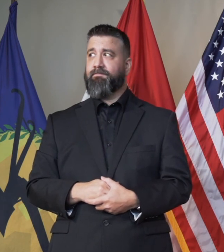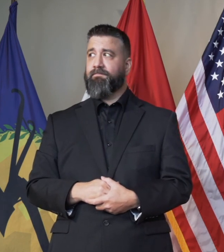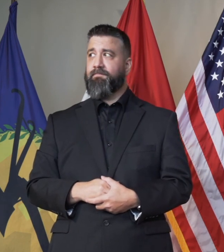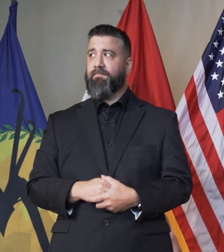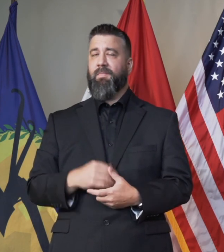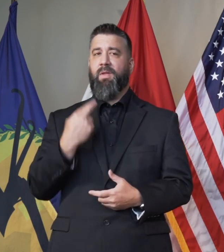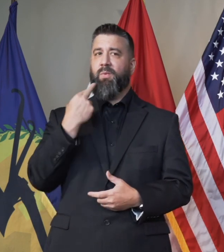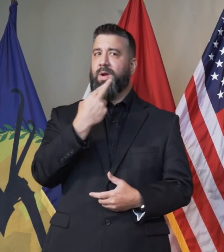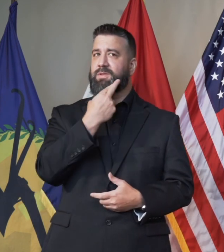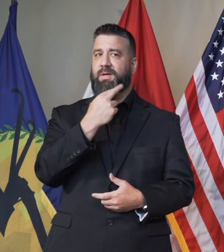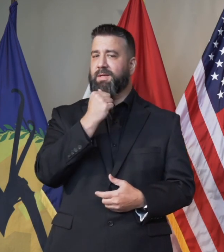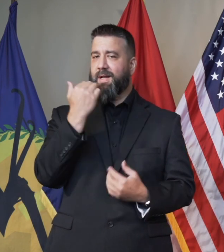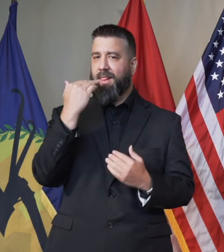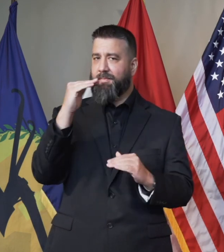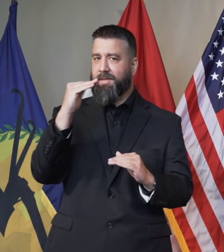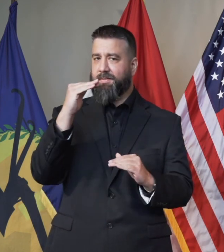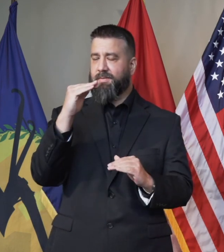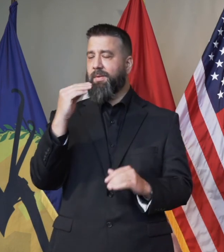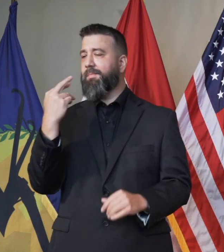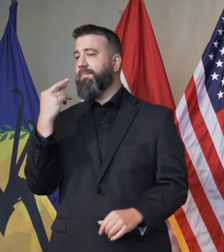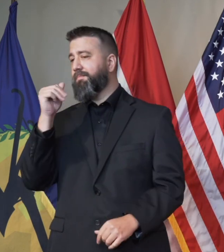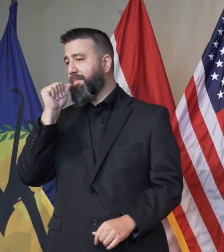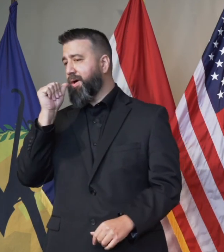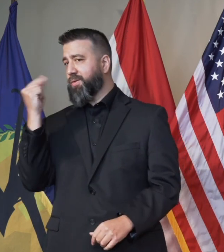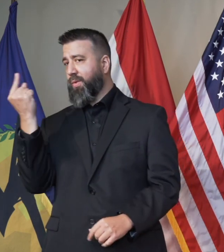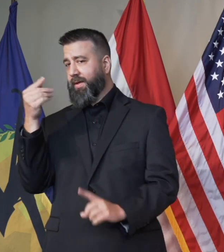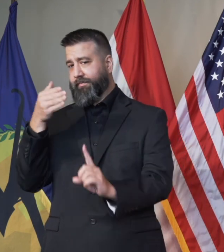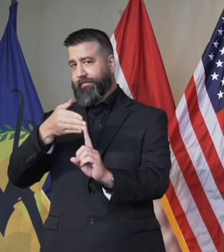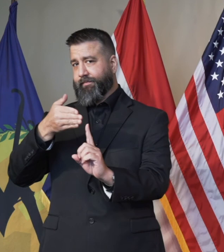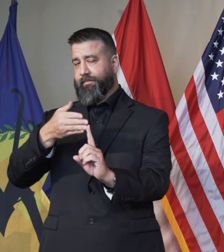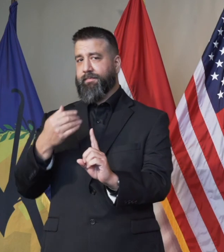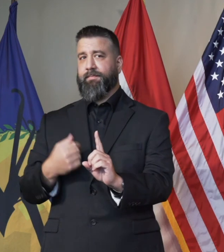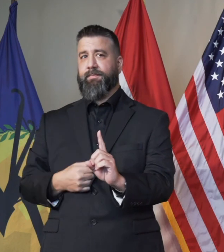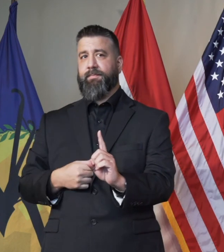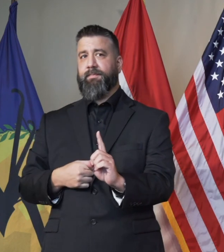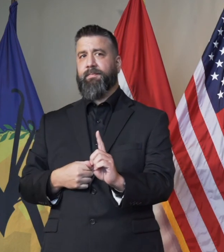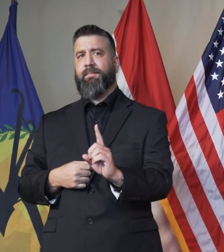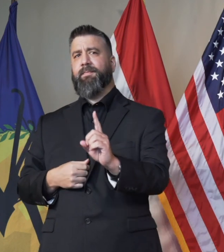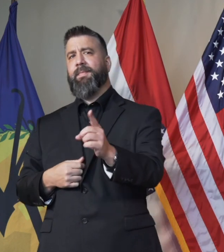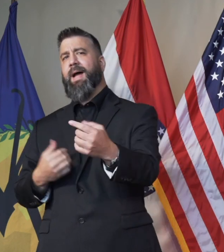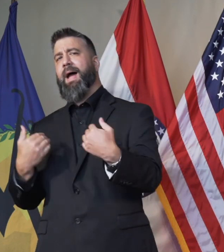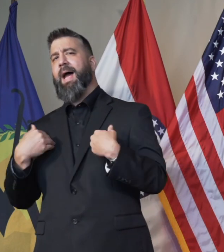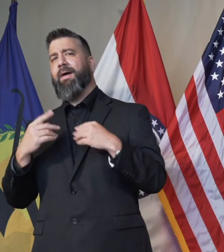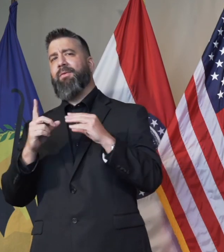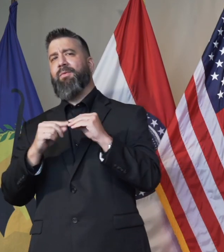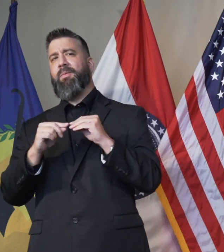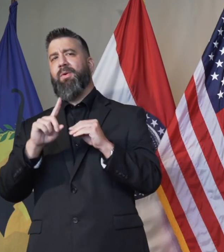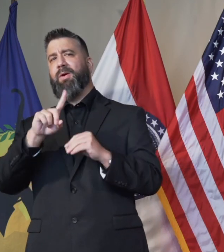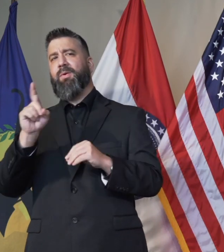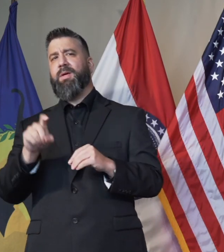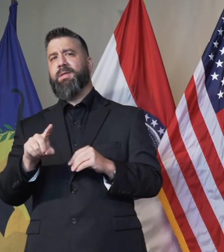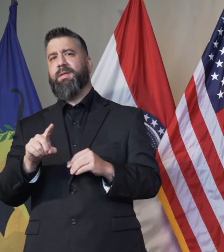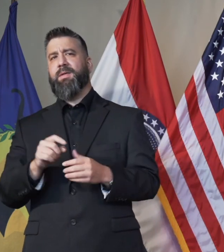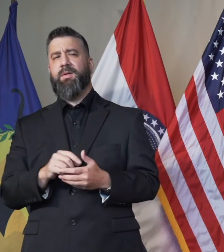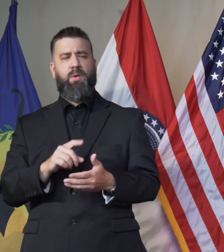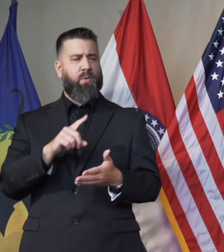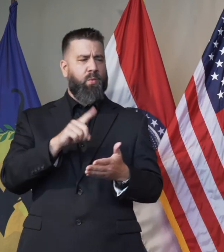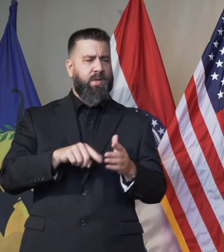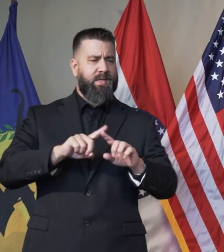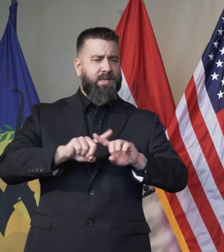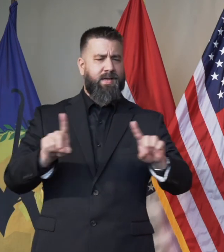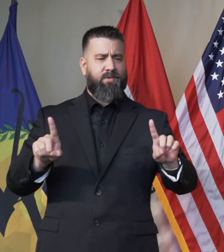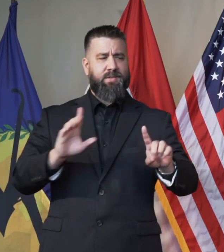The restaurants are not limited, Just the bars? just the bars in St. Louis County. I have one more question, something I've heard from some people. What is the difference,